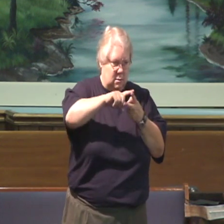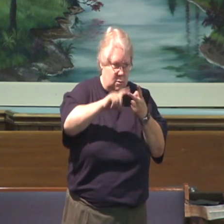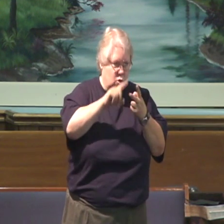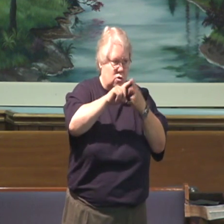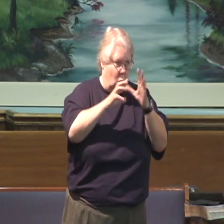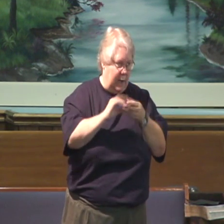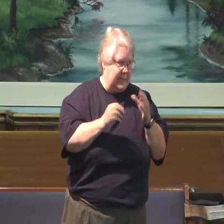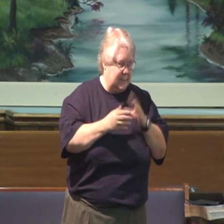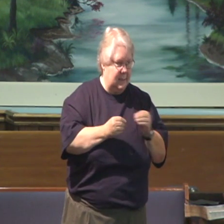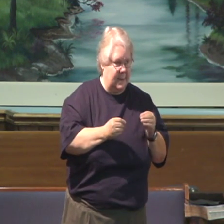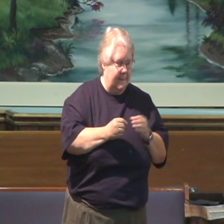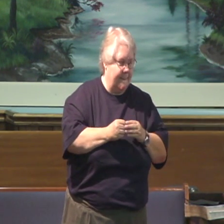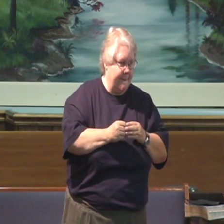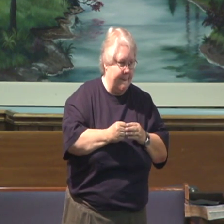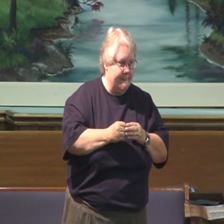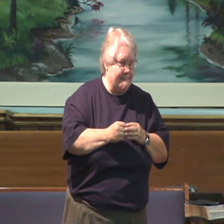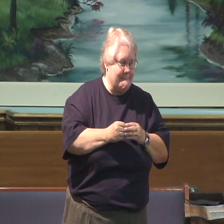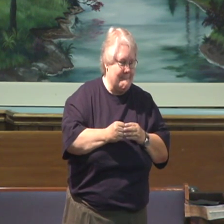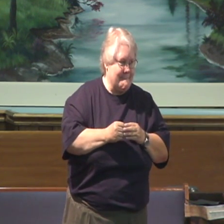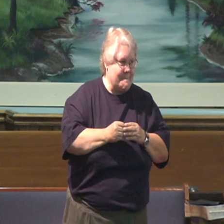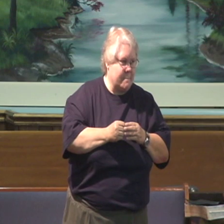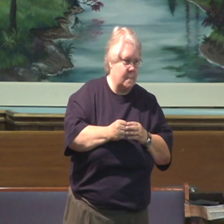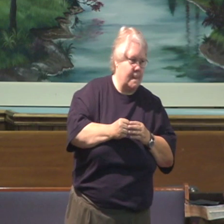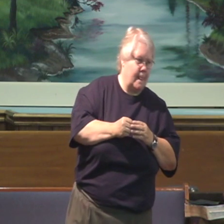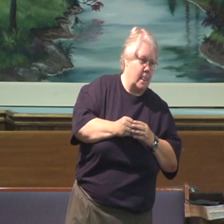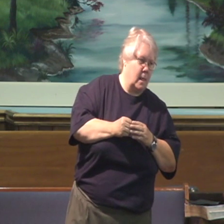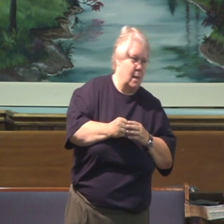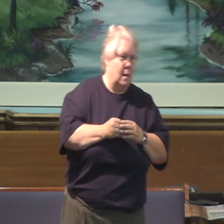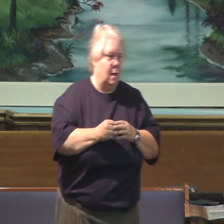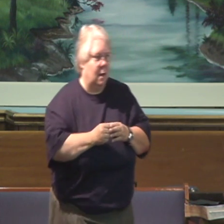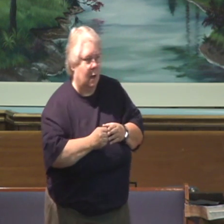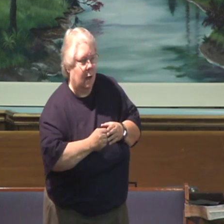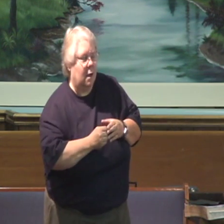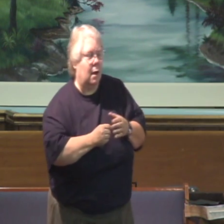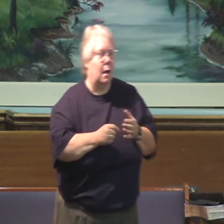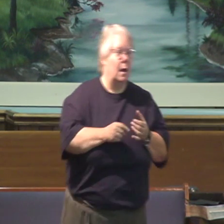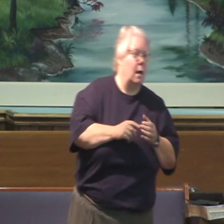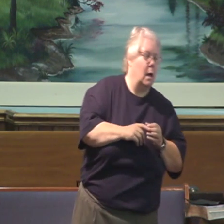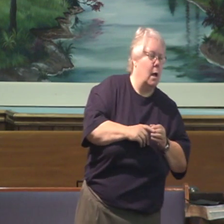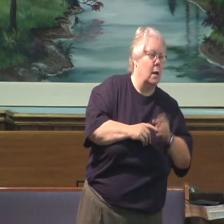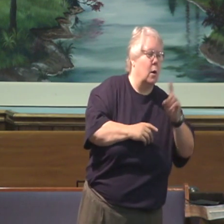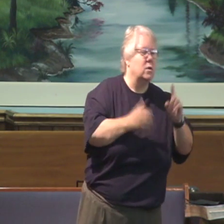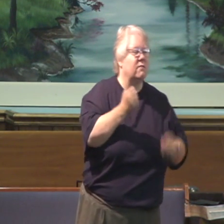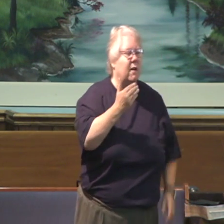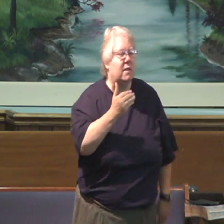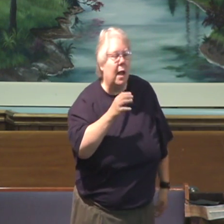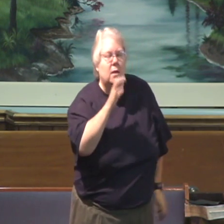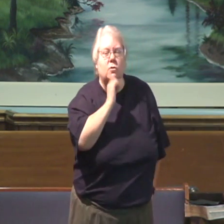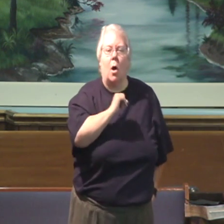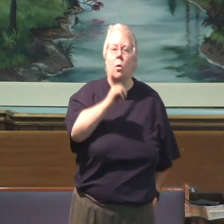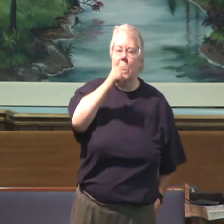Two thoughts. There was a 15-year-old